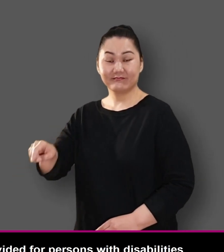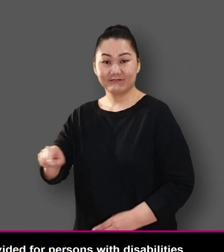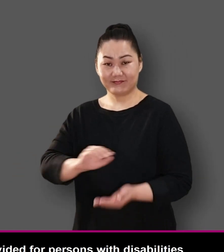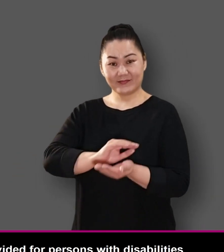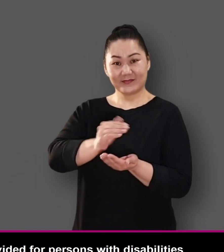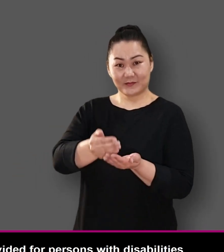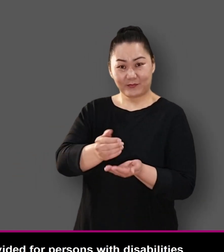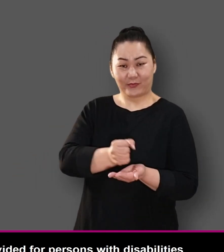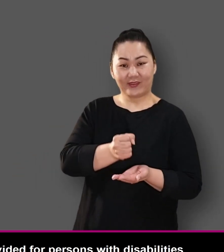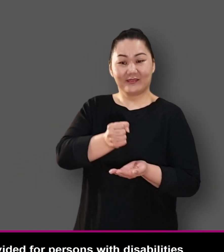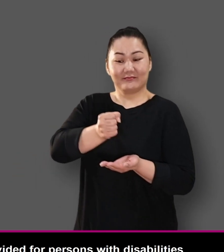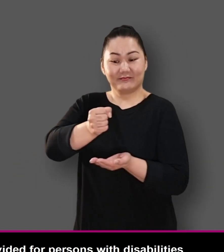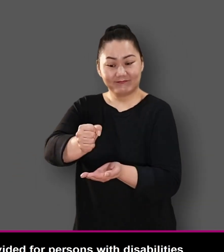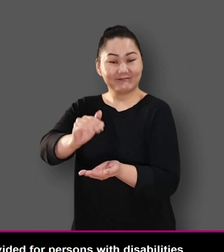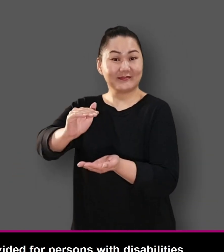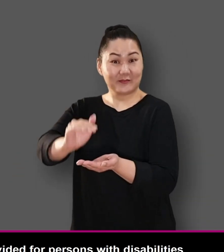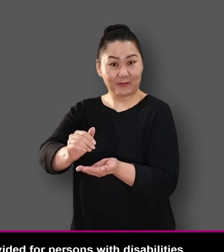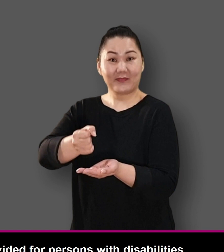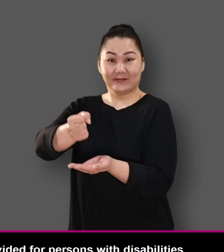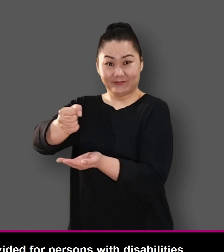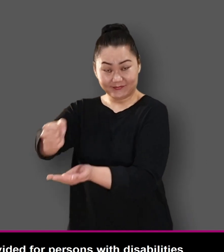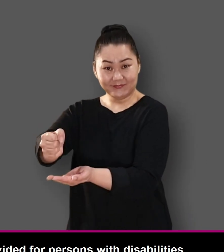small grants have been provided for persons with disabilities